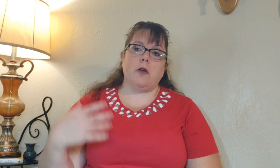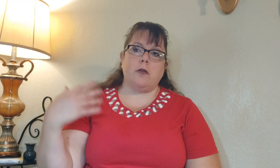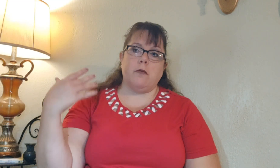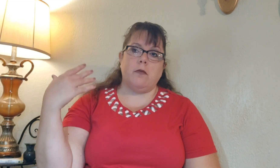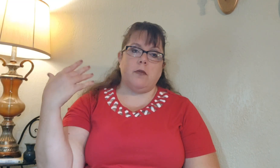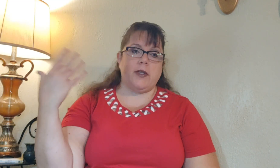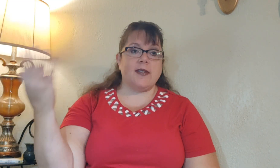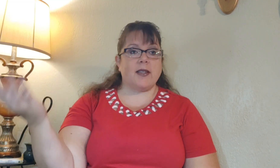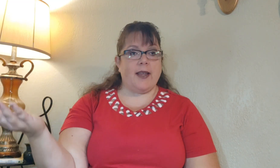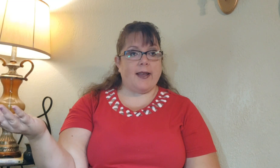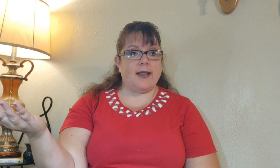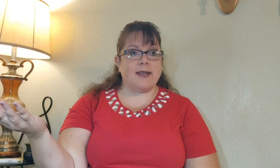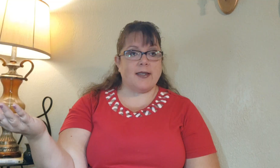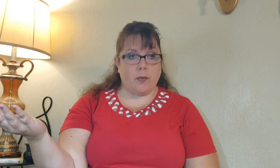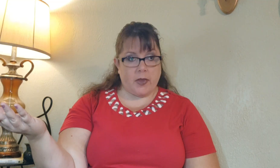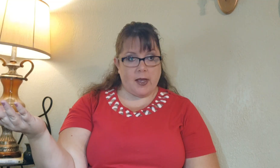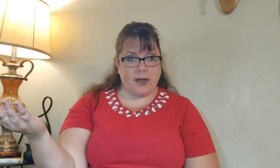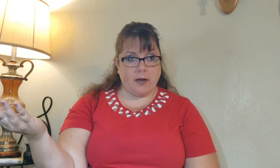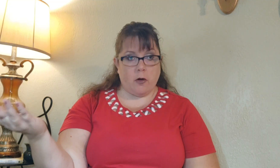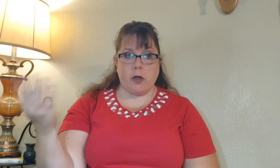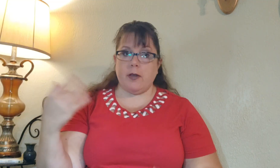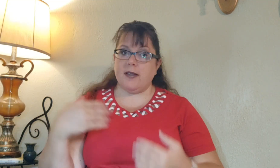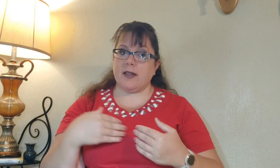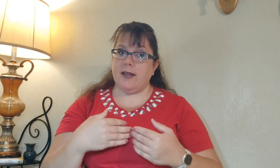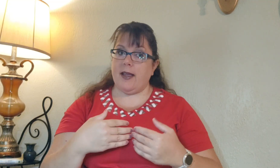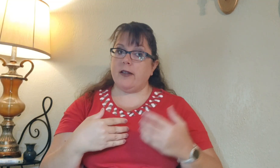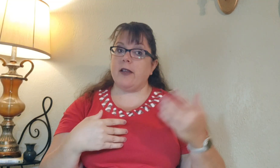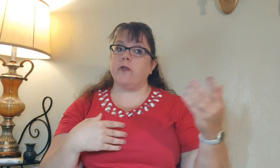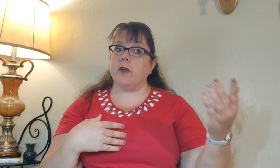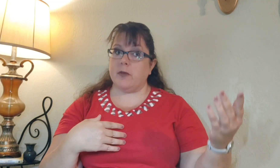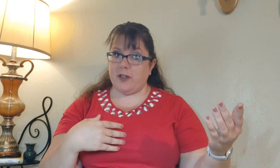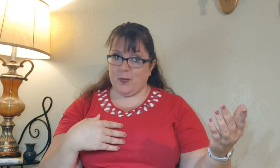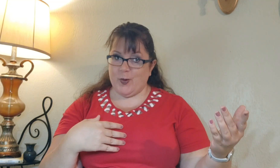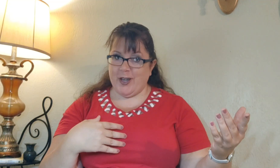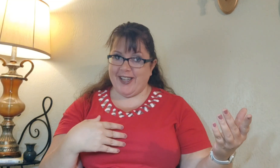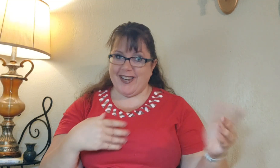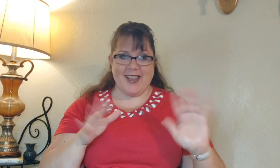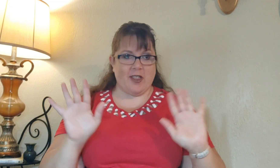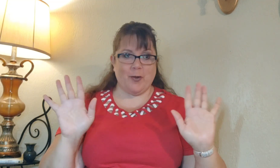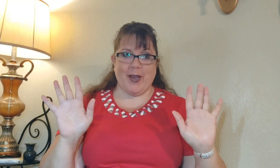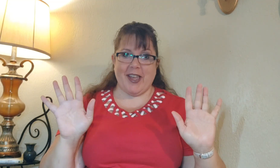you're disconnecting something or you're disconnecting from someone, either way,